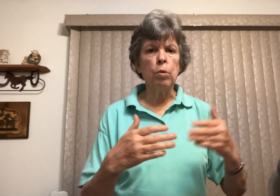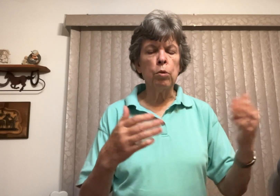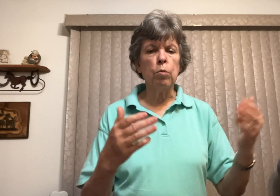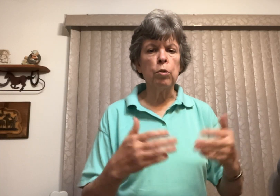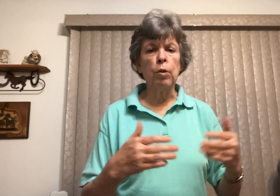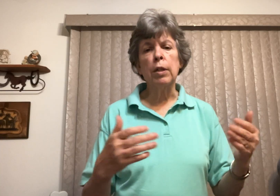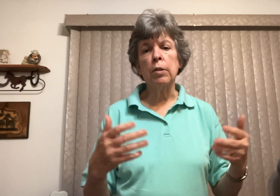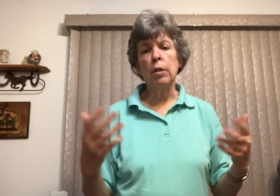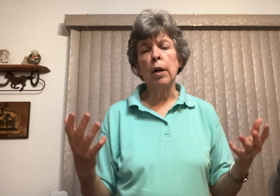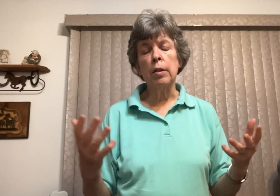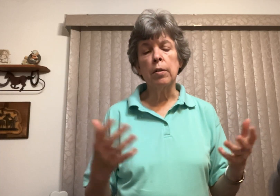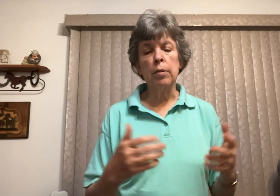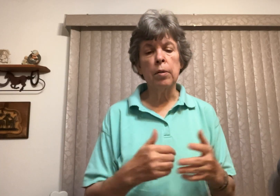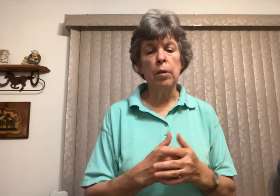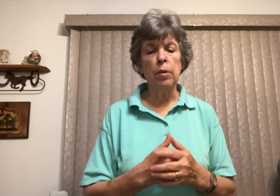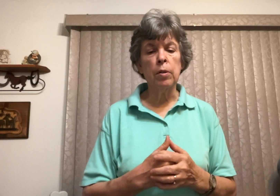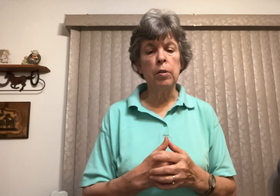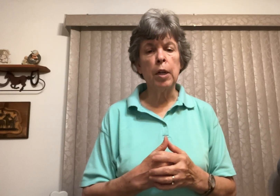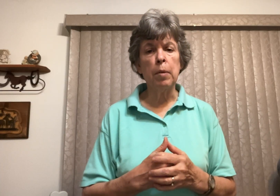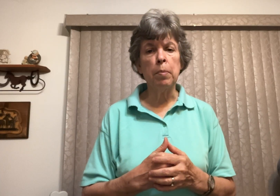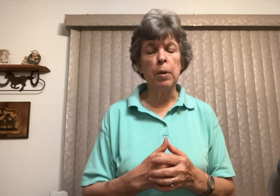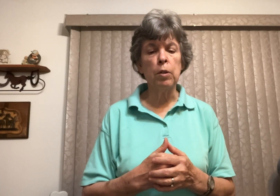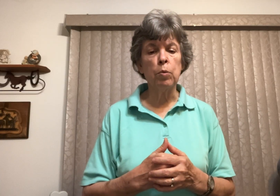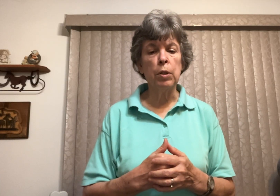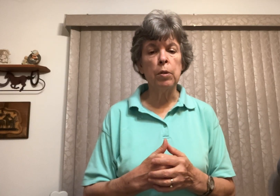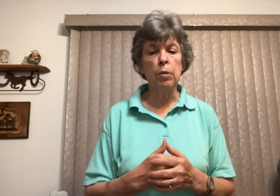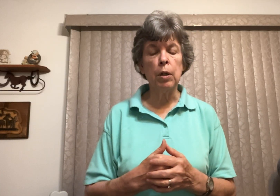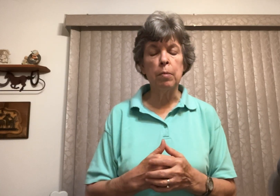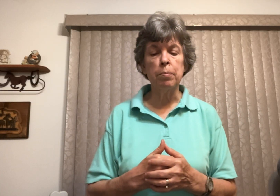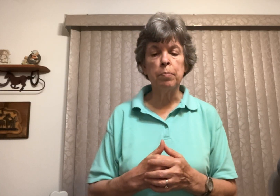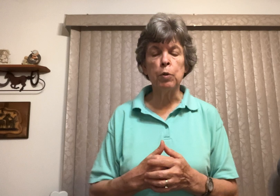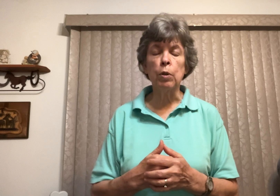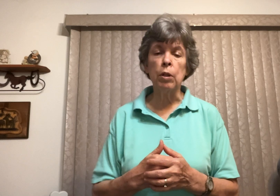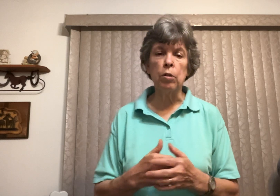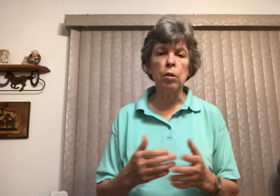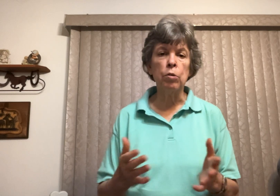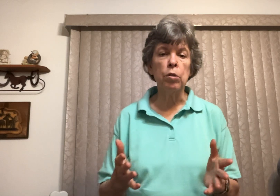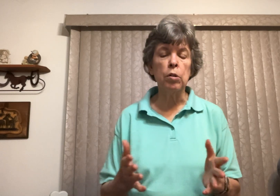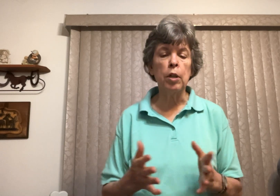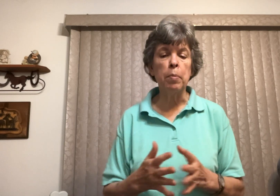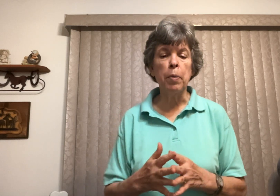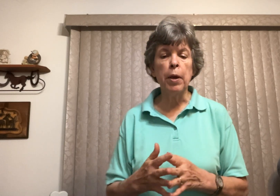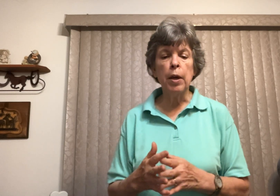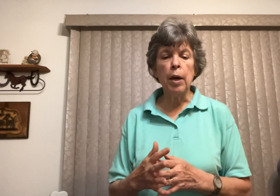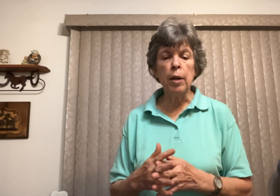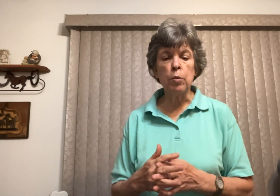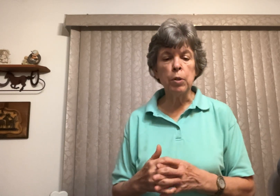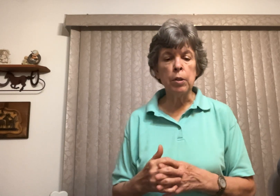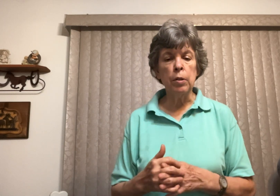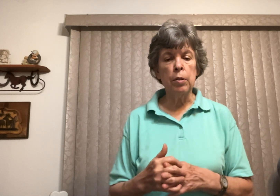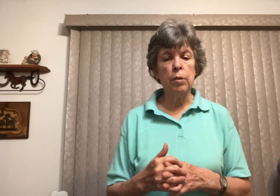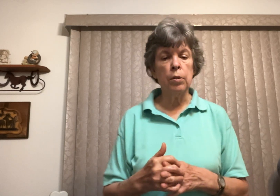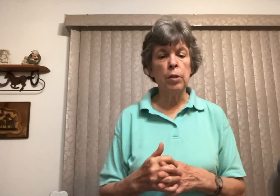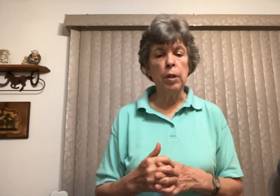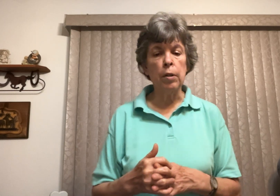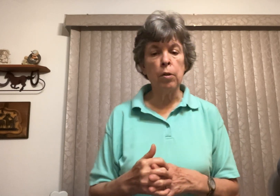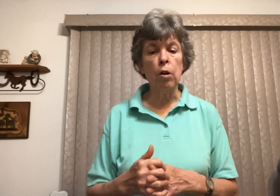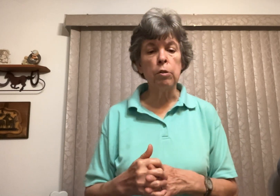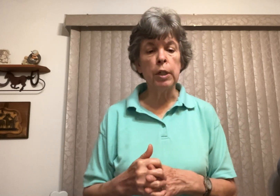we're trying to sign the same as we, or at least close to the same as we sing